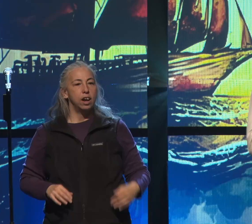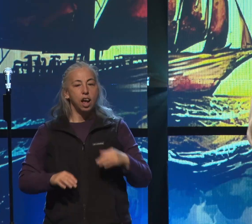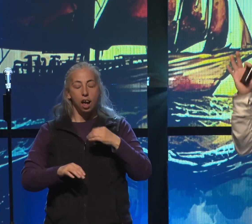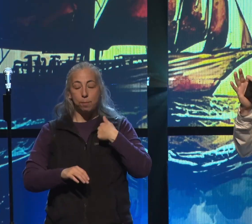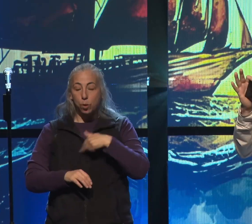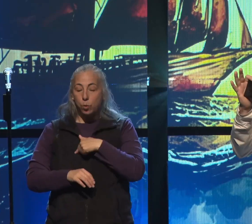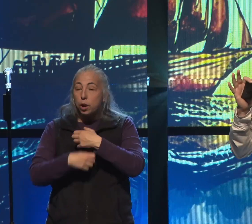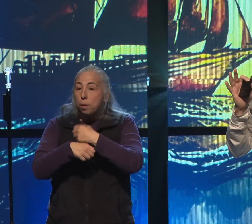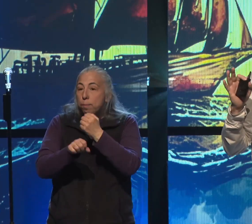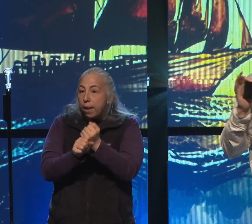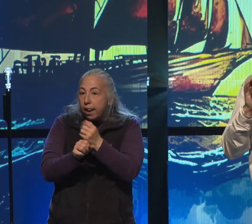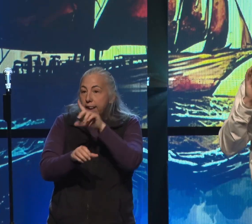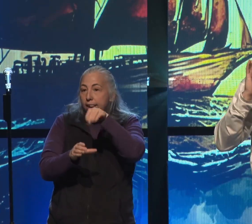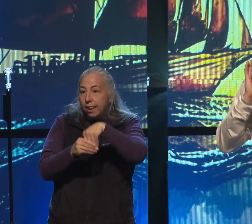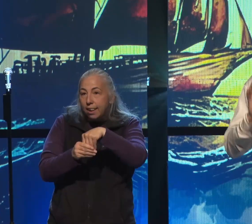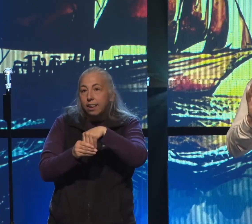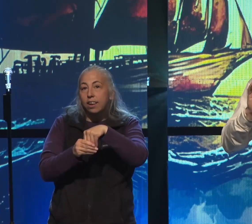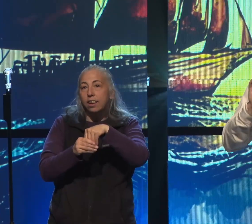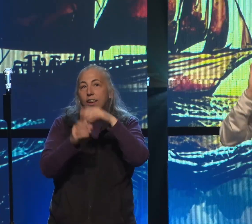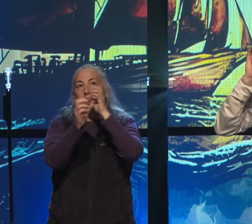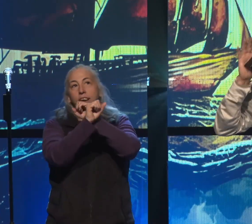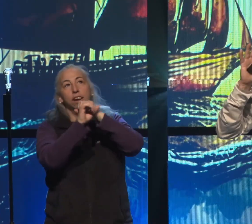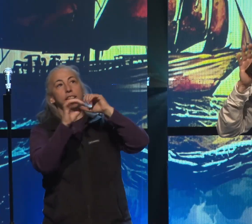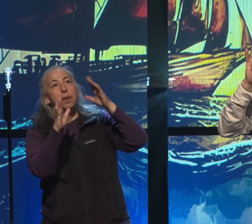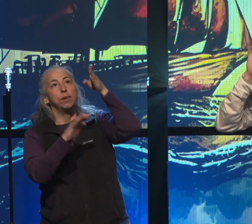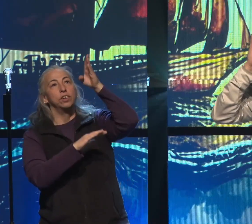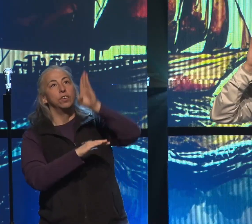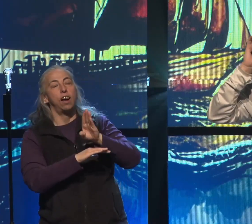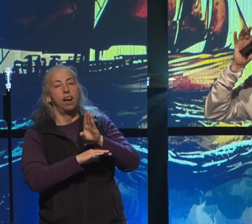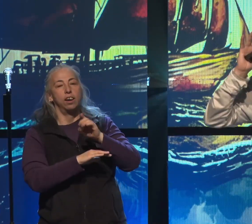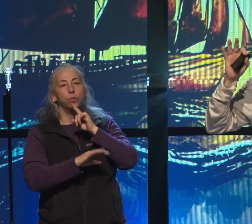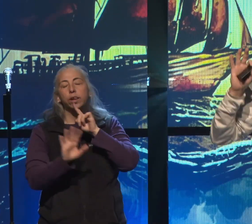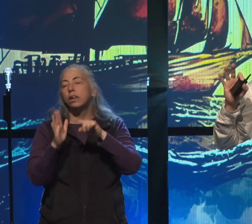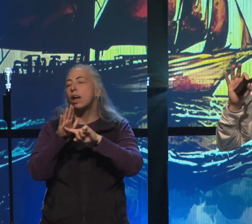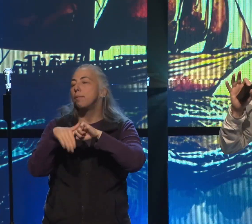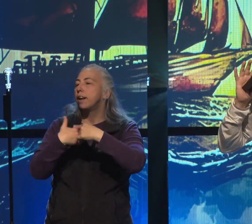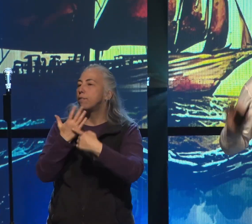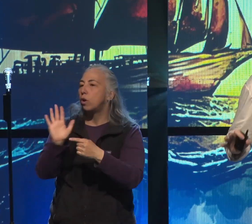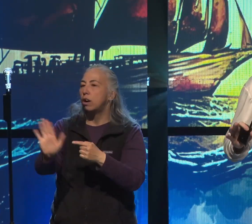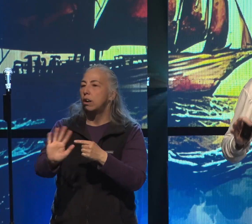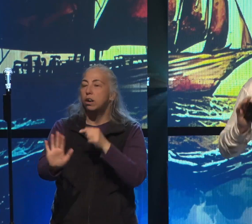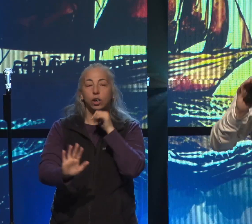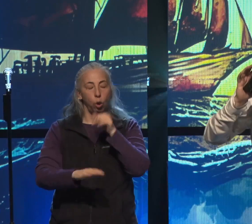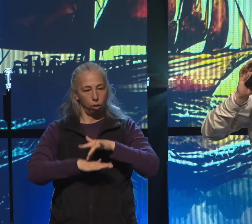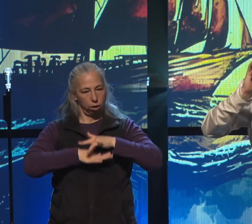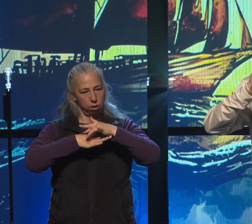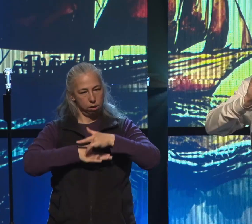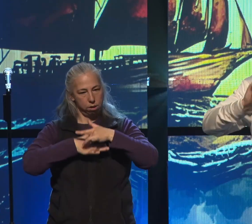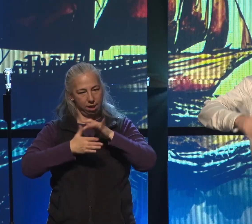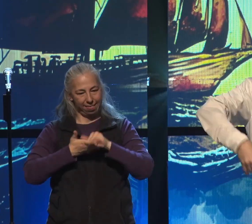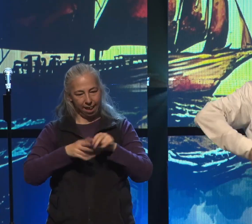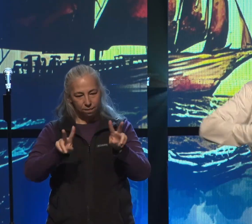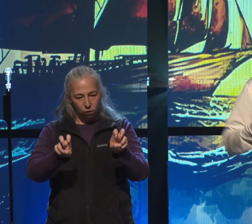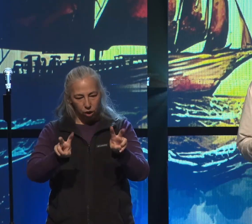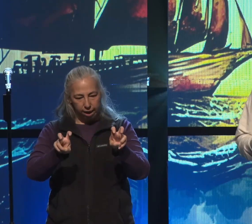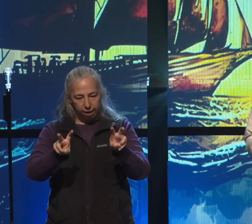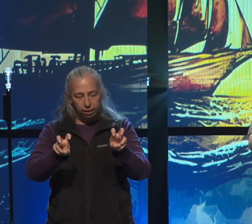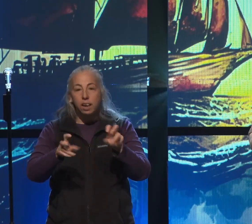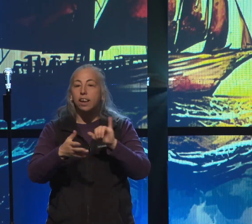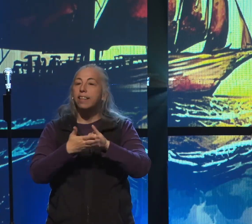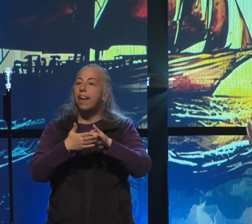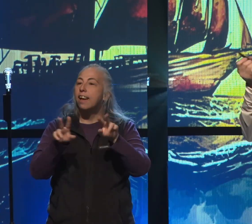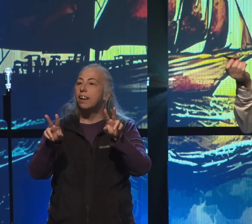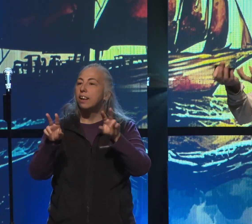of God. I love that metaphor, okay? Again, don't get caught up on that phrase, all right? That phrase is telling us